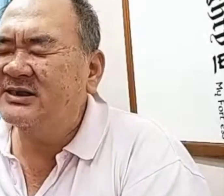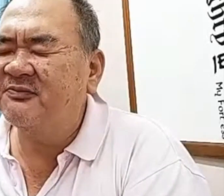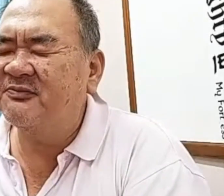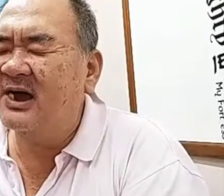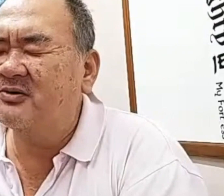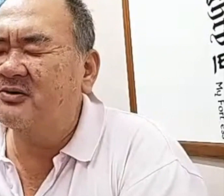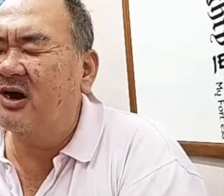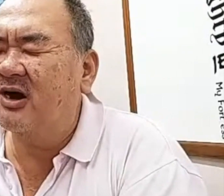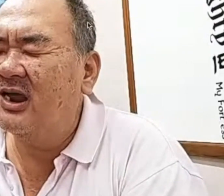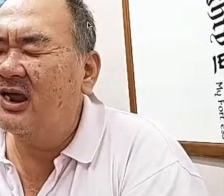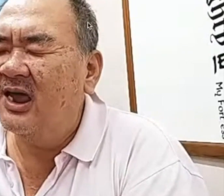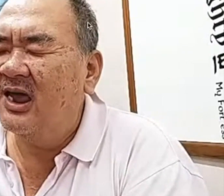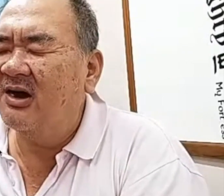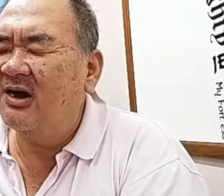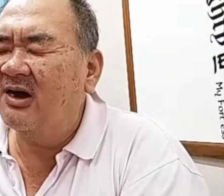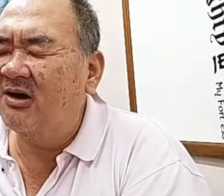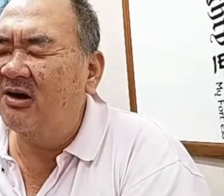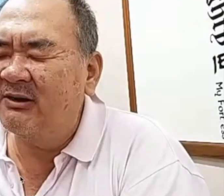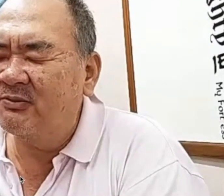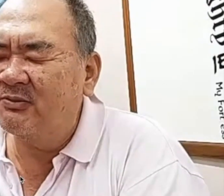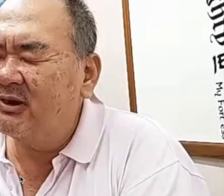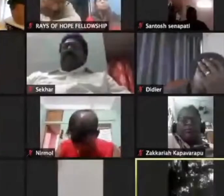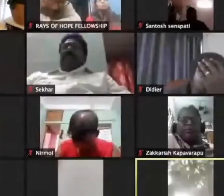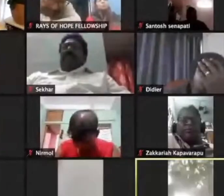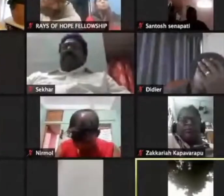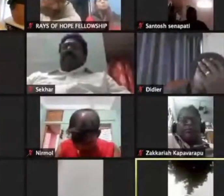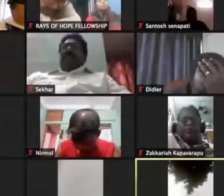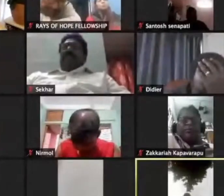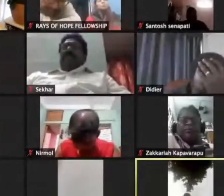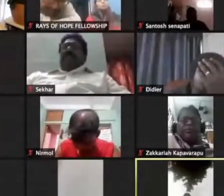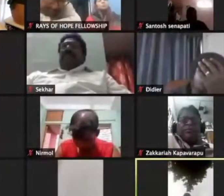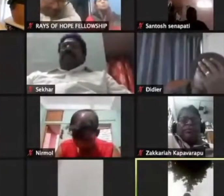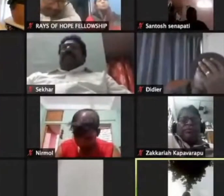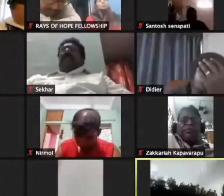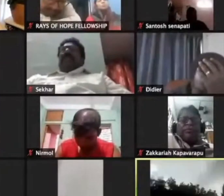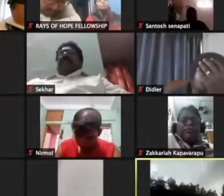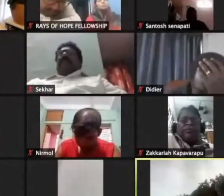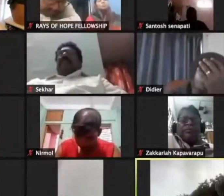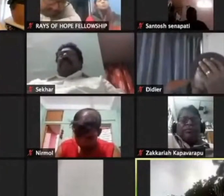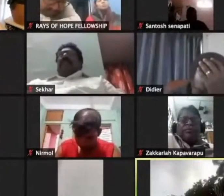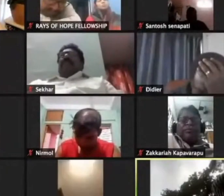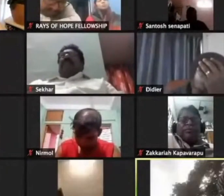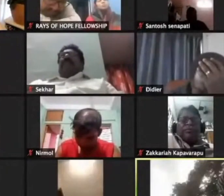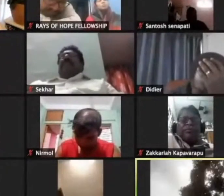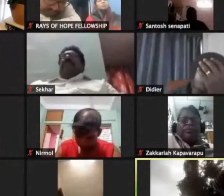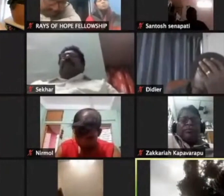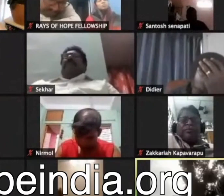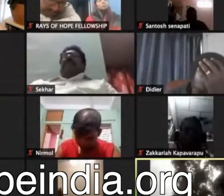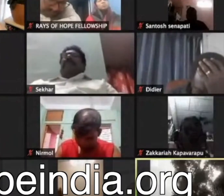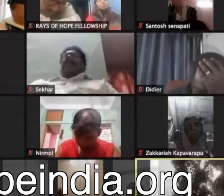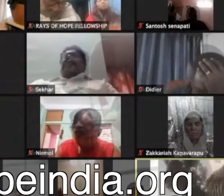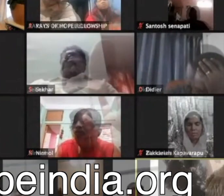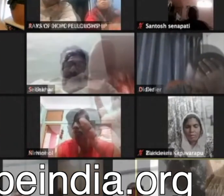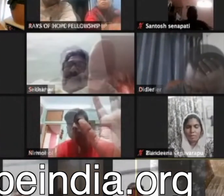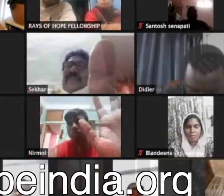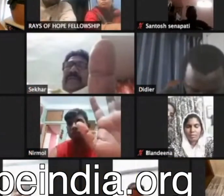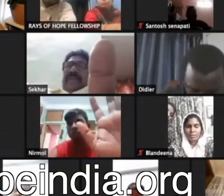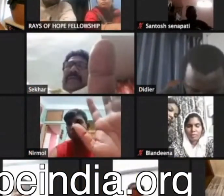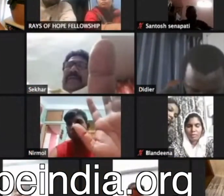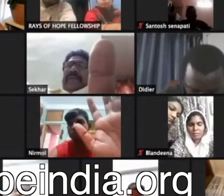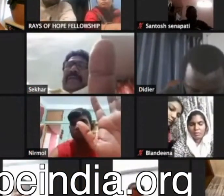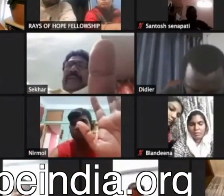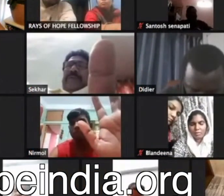GHI's short-term mission trips to India. Now you can join a virtual mission team to India. Visit globalhopeindia.org